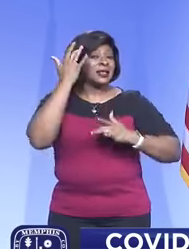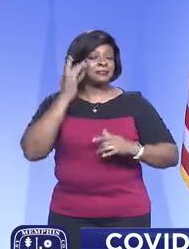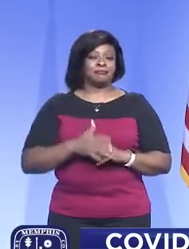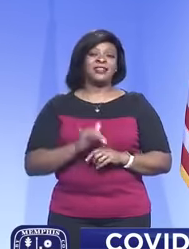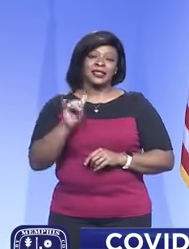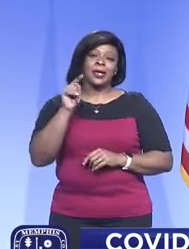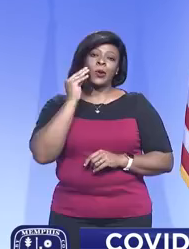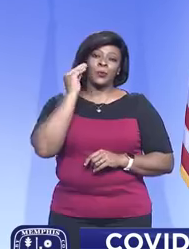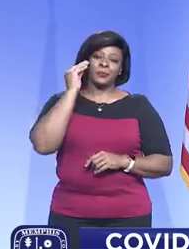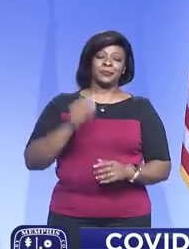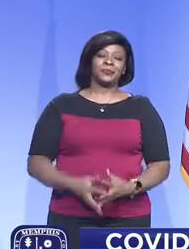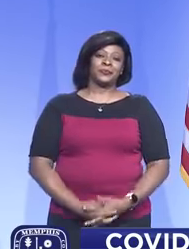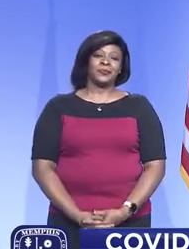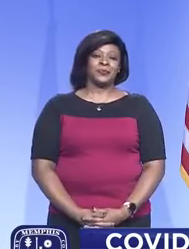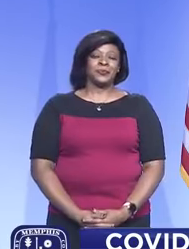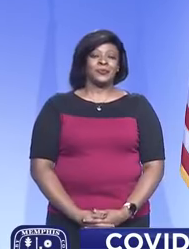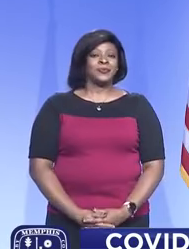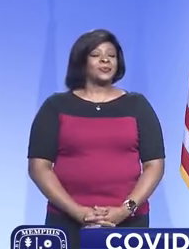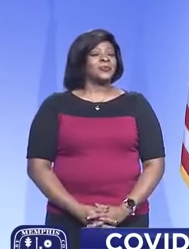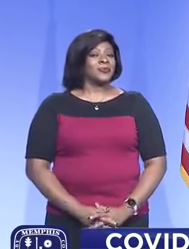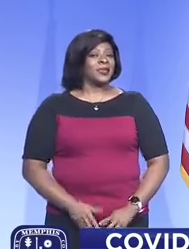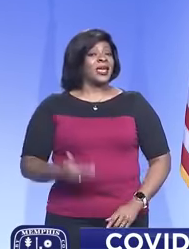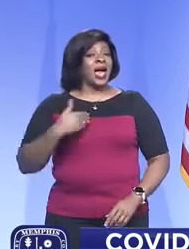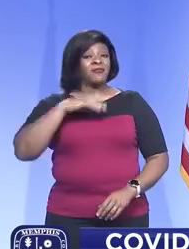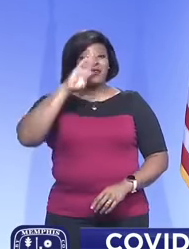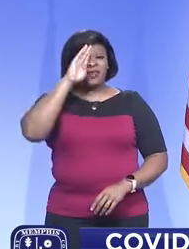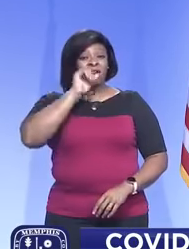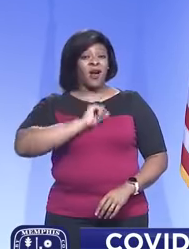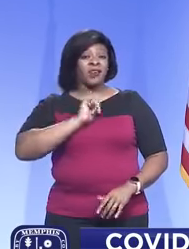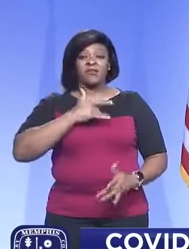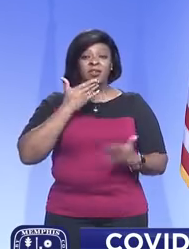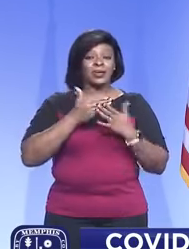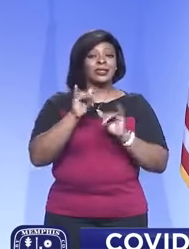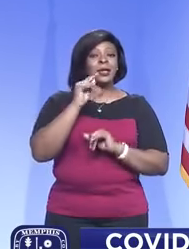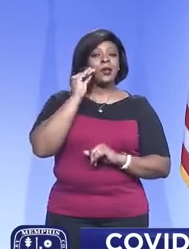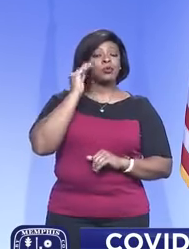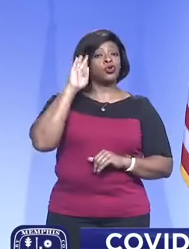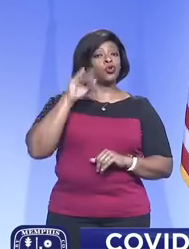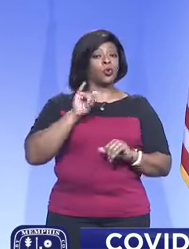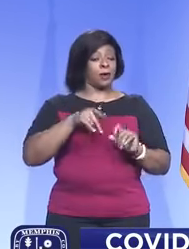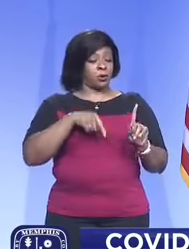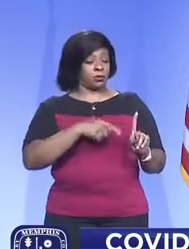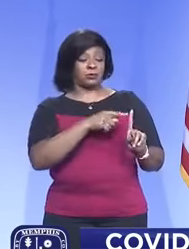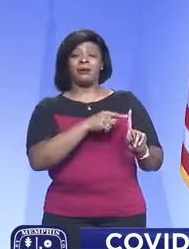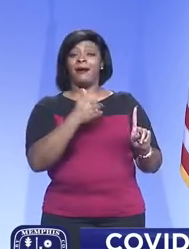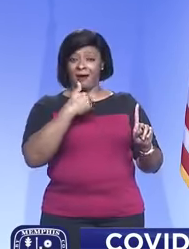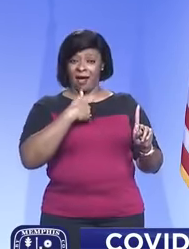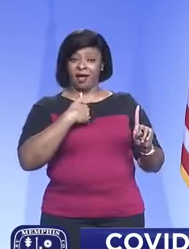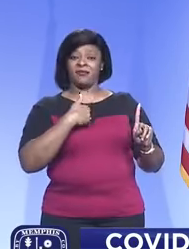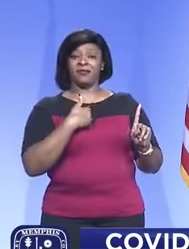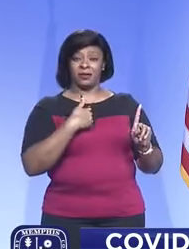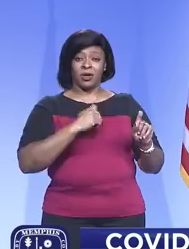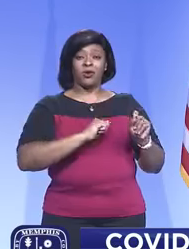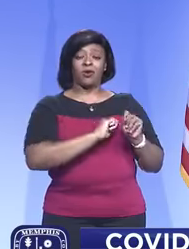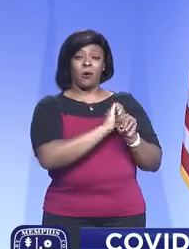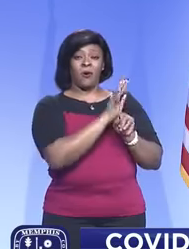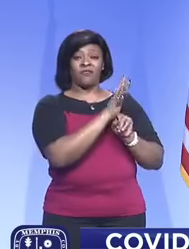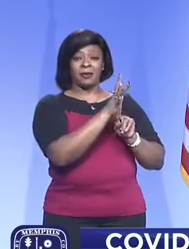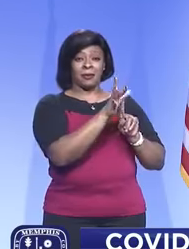stay home. You have symptoms, stay home. If you know that you've been around someone who has